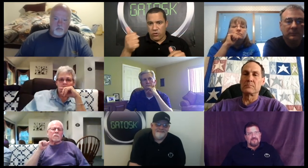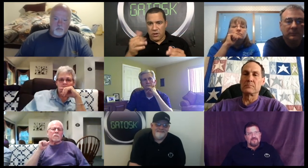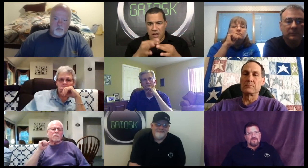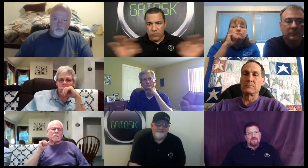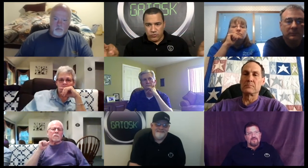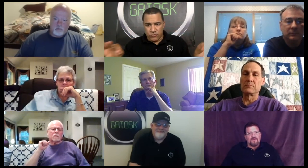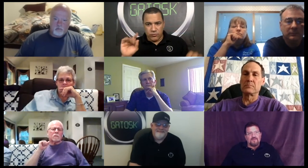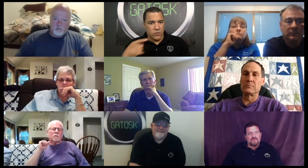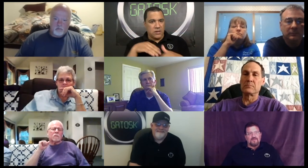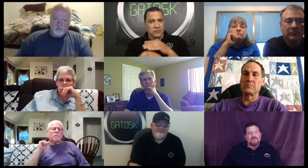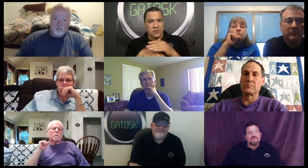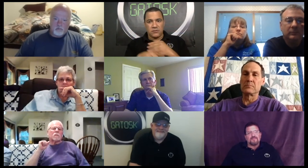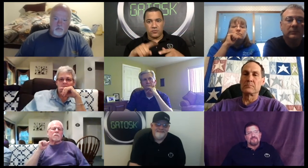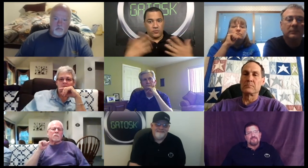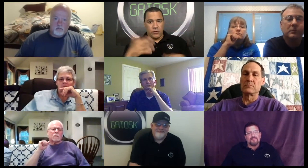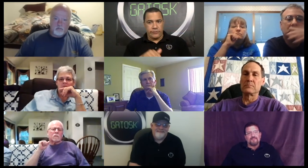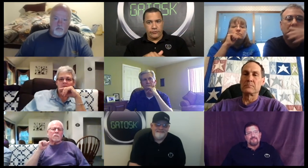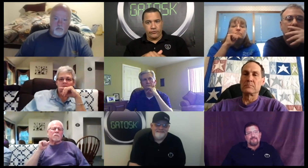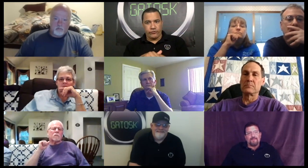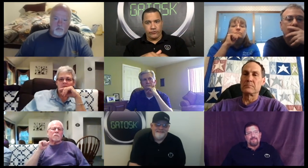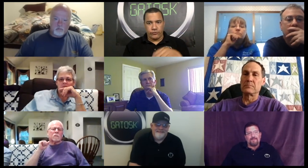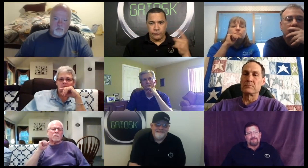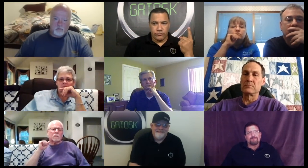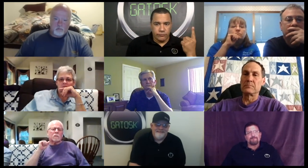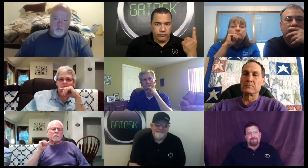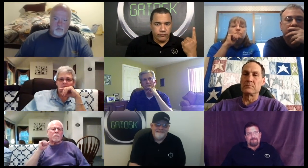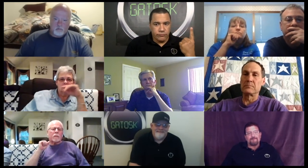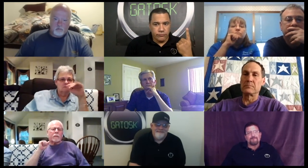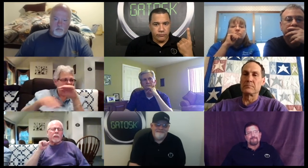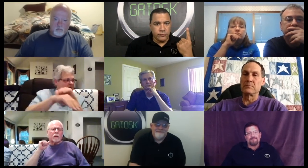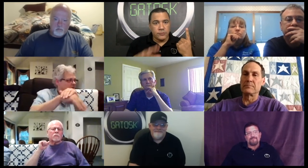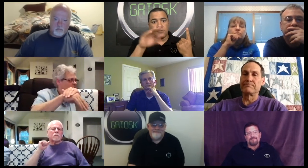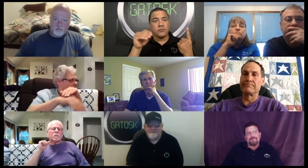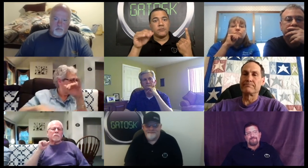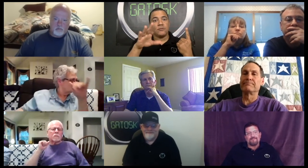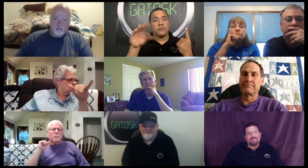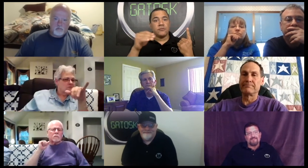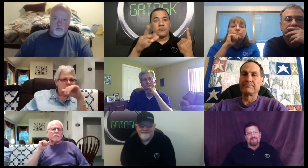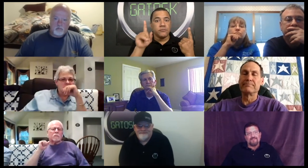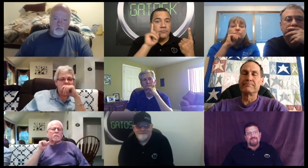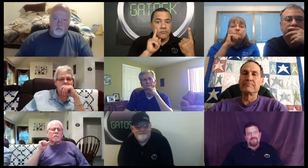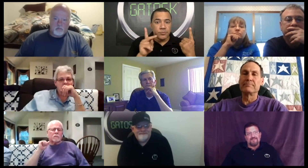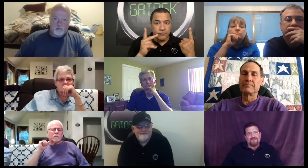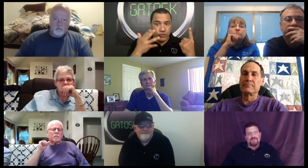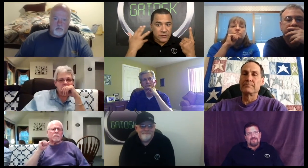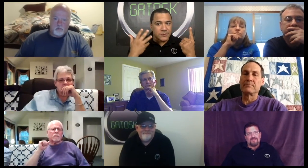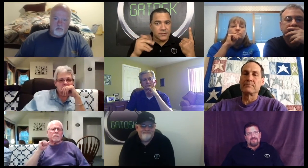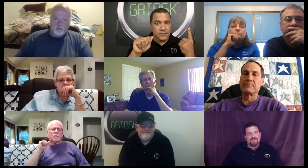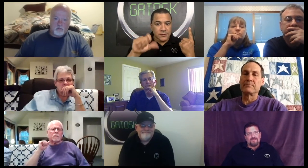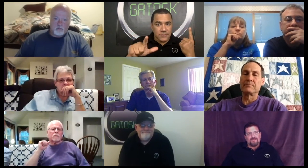not international. It's not accessible to other languages. It's only English. And even deaf people, it's not really